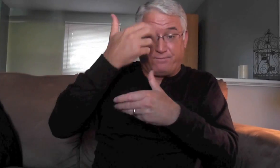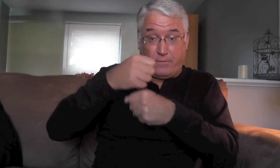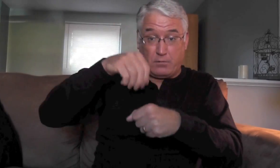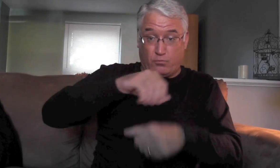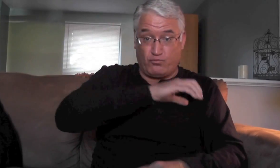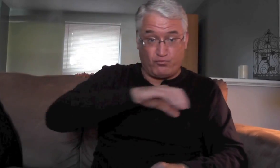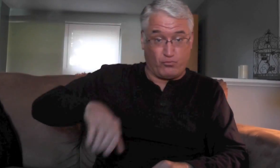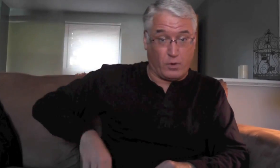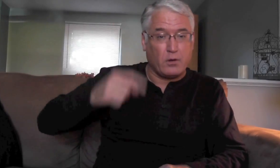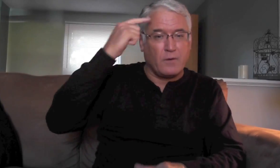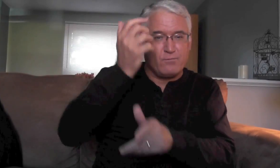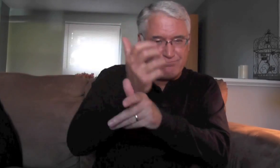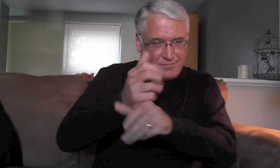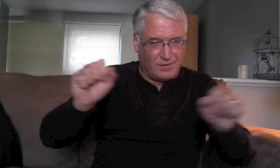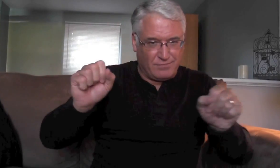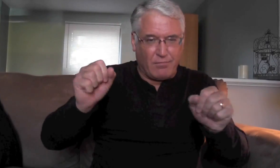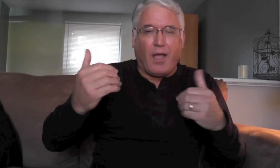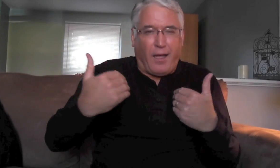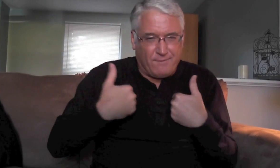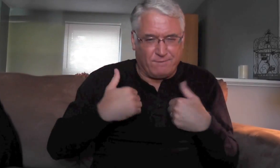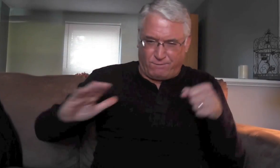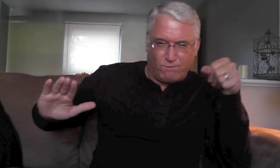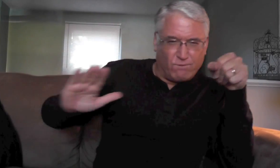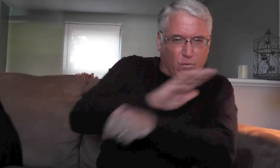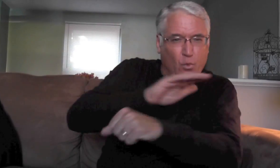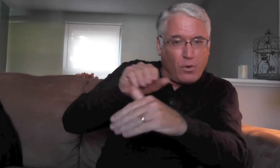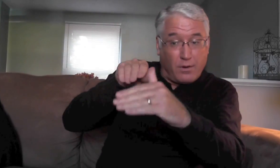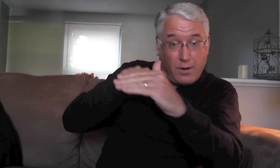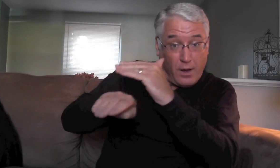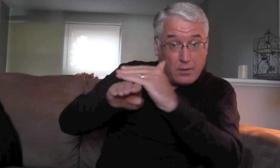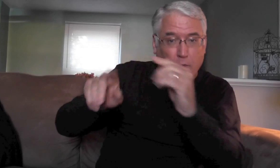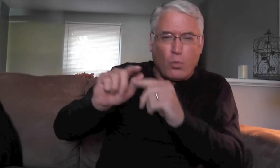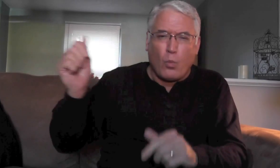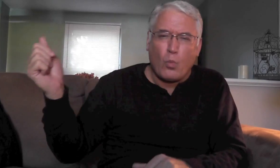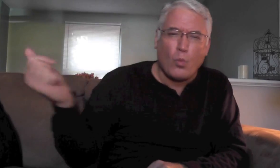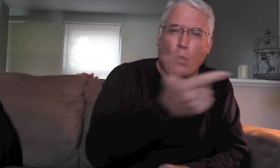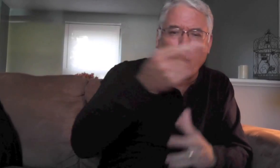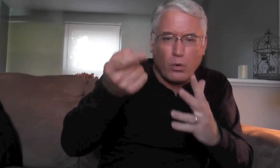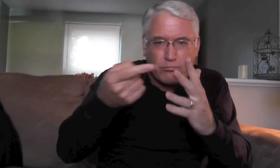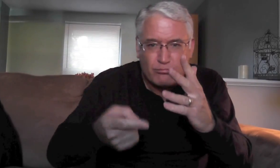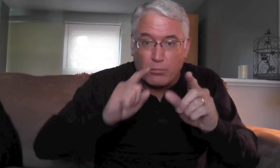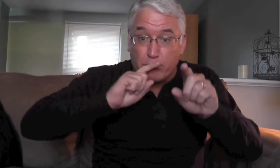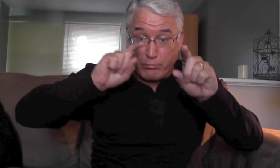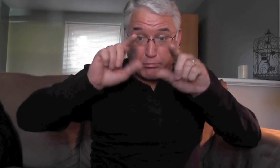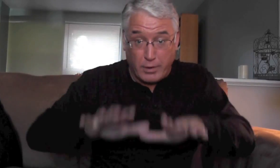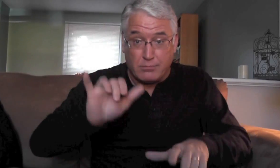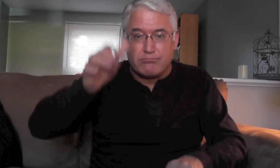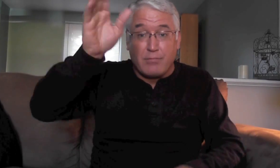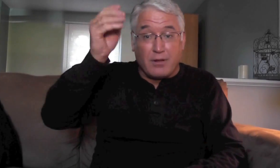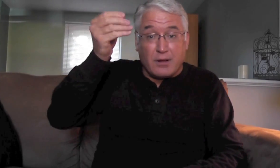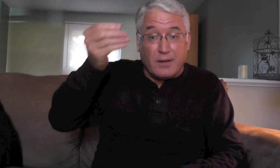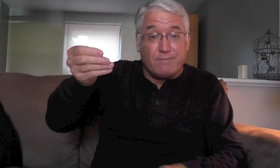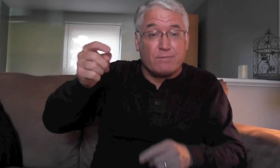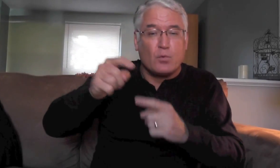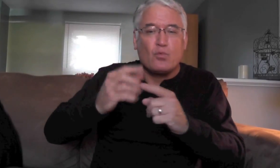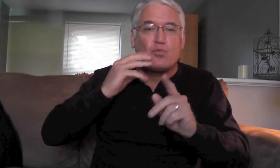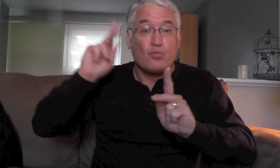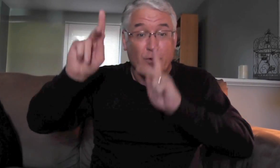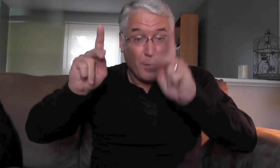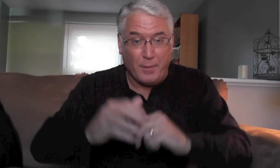have faith in Jesus Christ for salvation have full access into all the blessings that God has